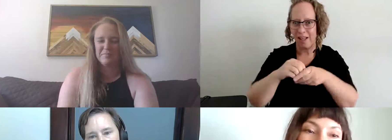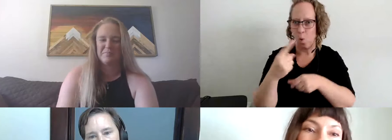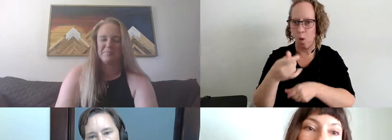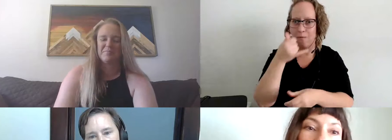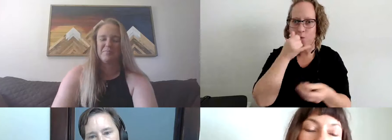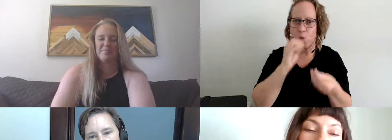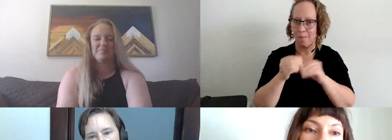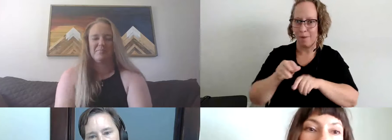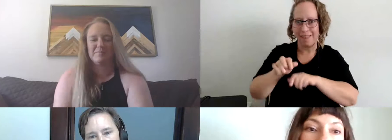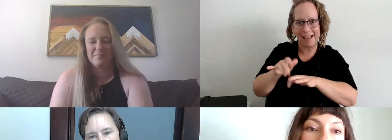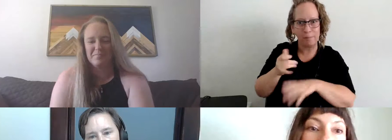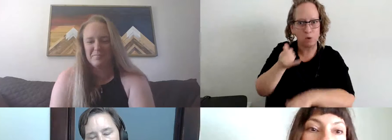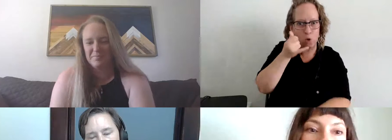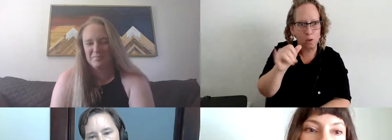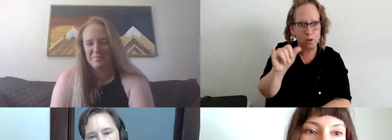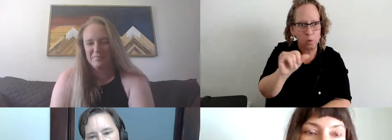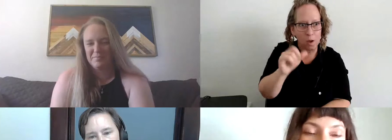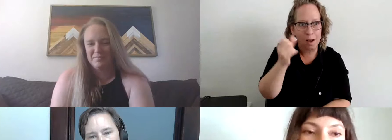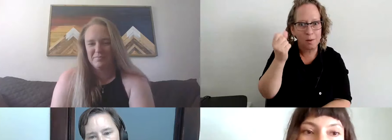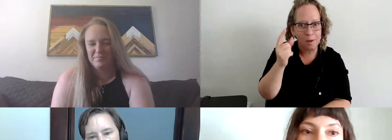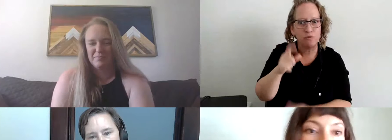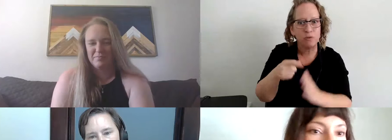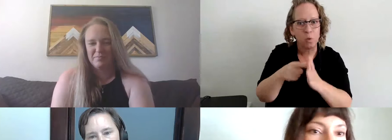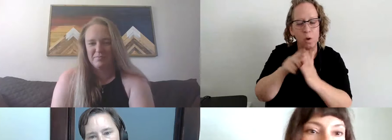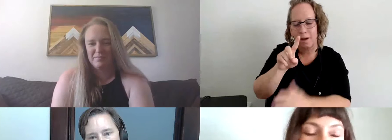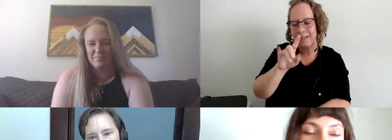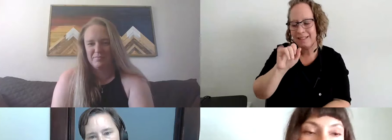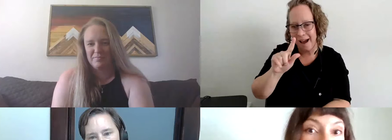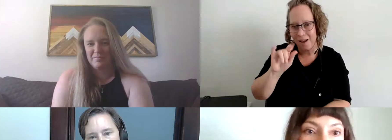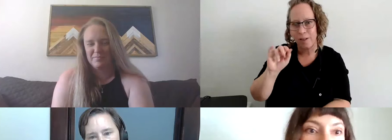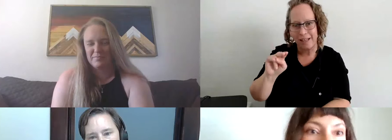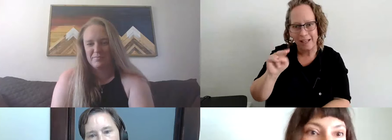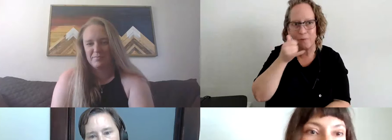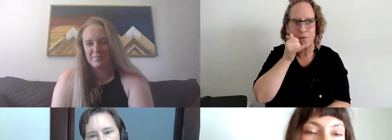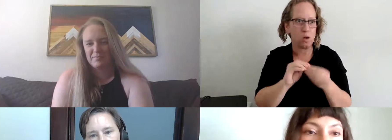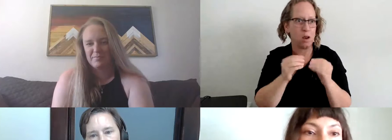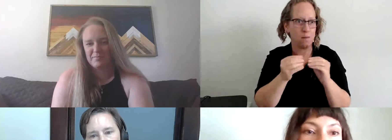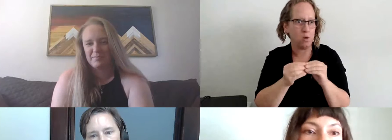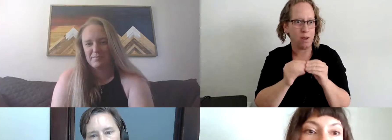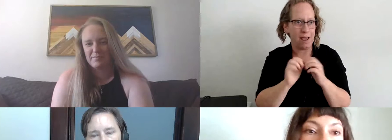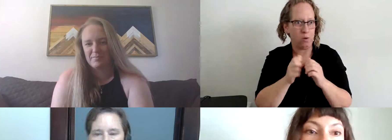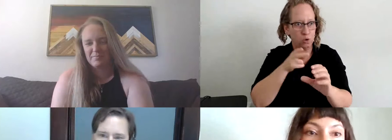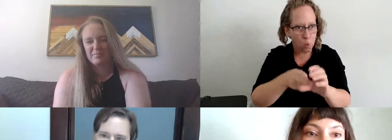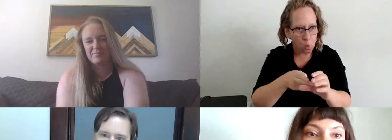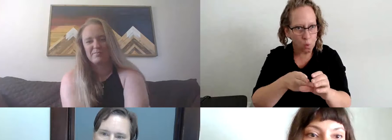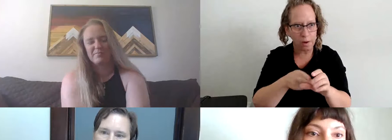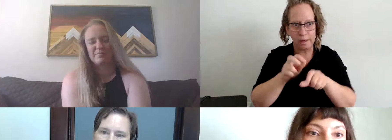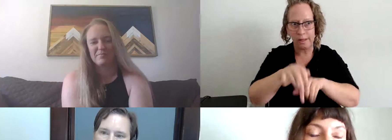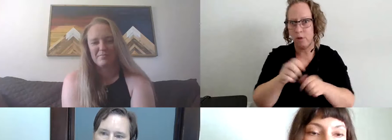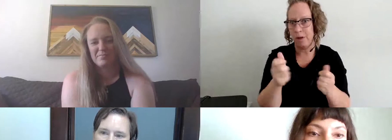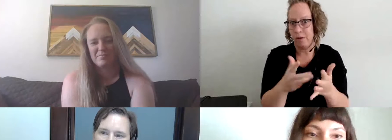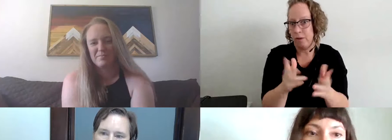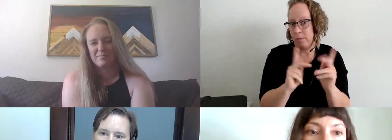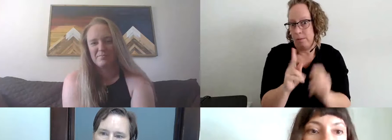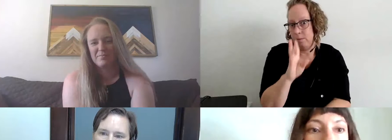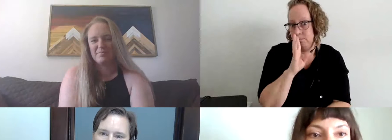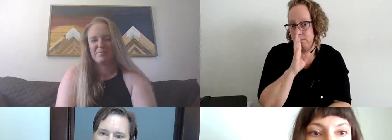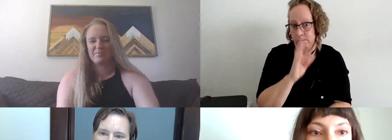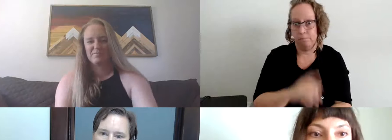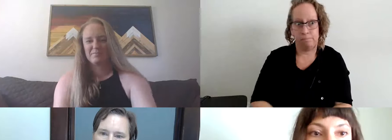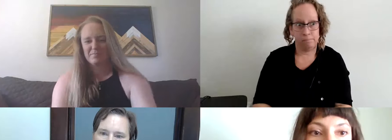but obviously would require a dial-in number and a way to join the meeting and caption everything that's being said into the